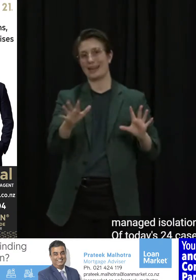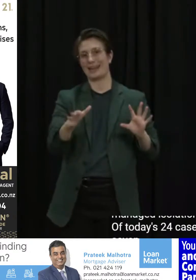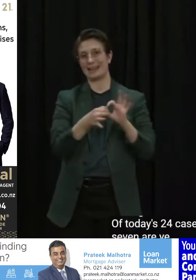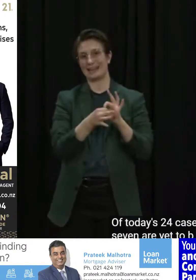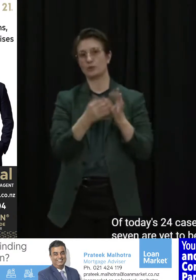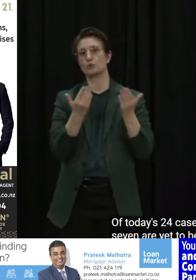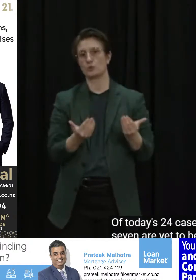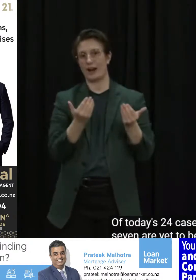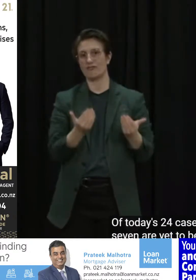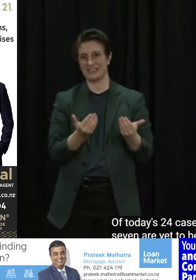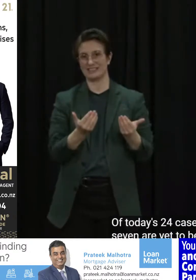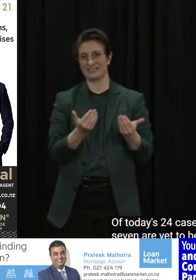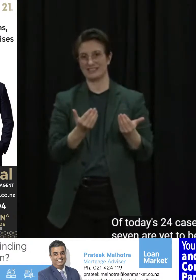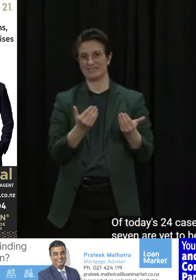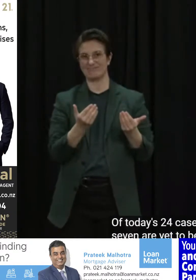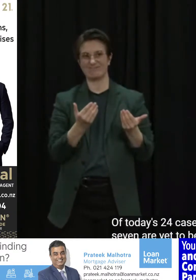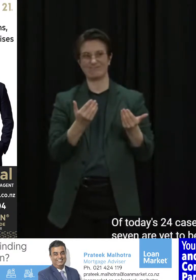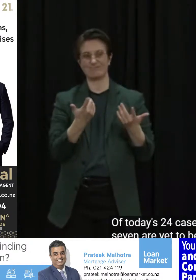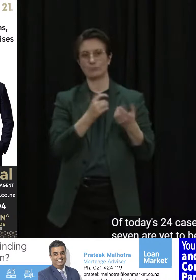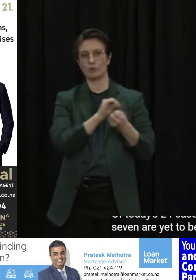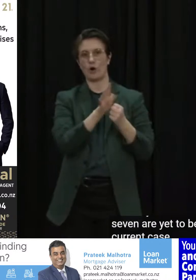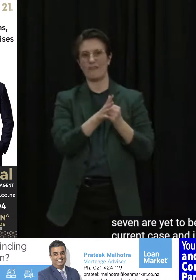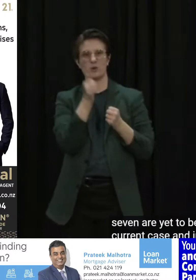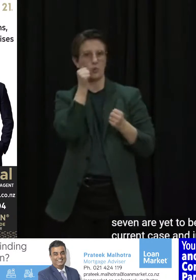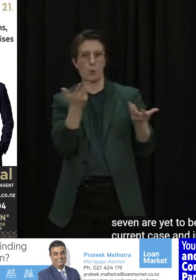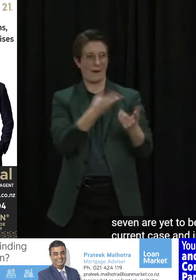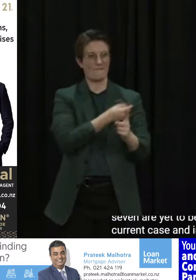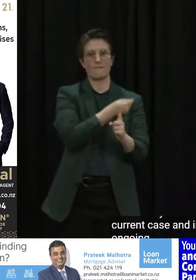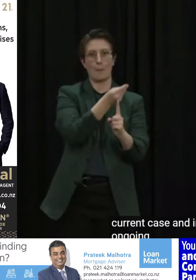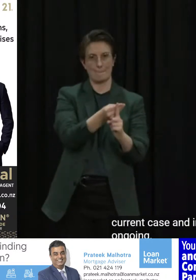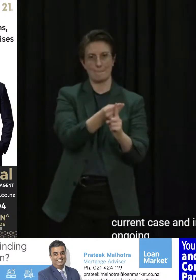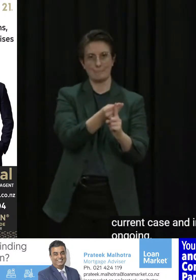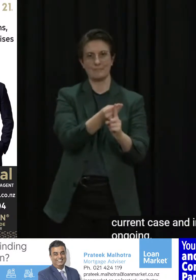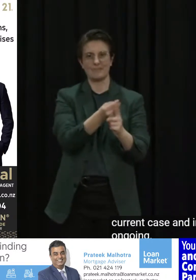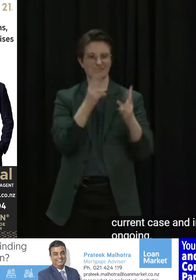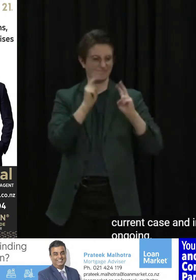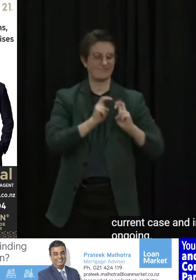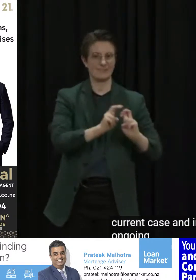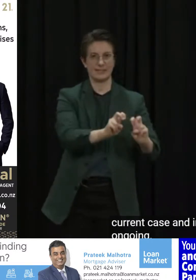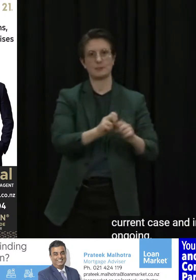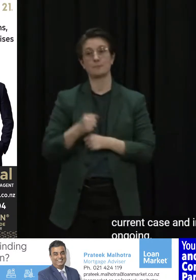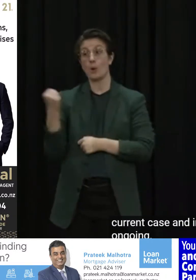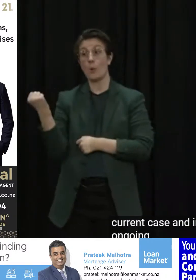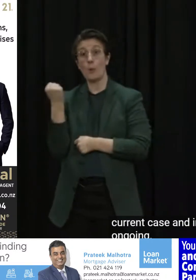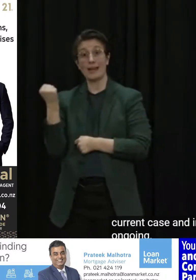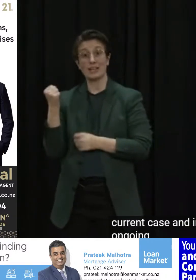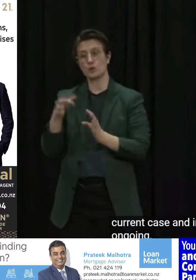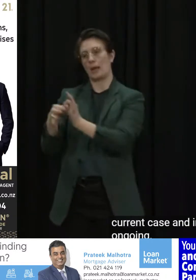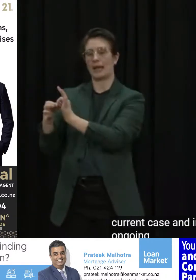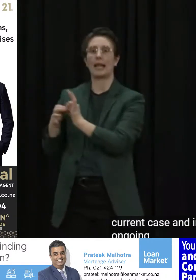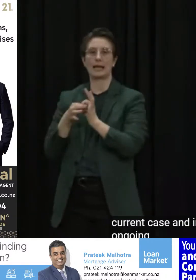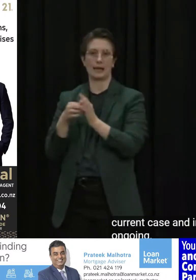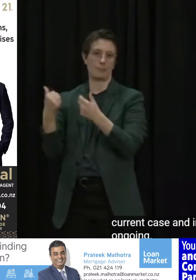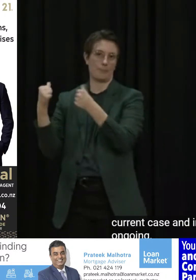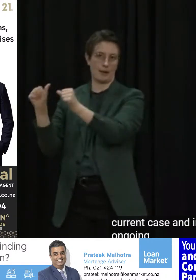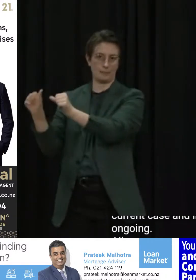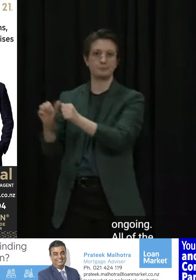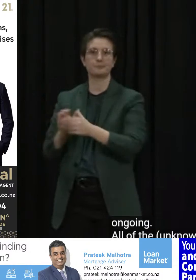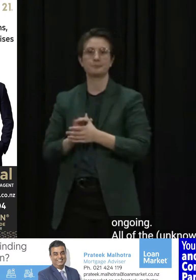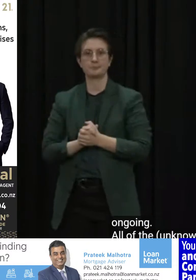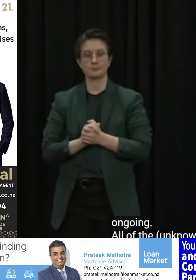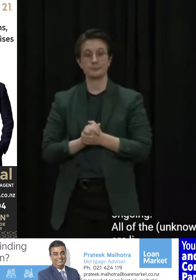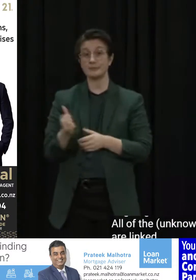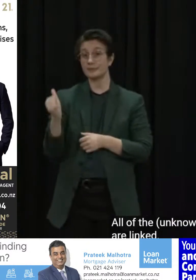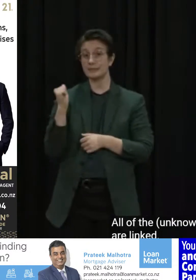are ongoing. All of the Waikato cases are linked. Of yesterday's 39 cases